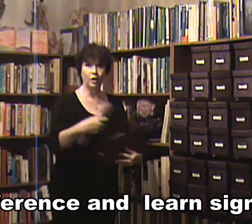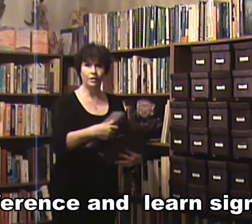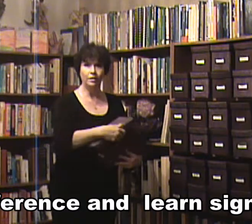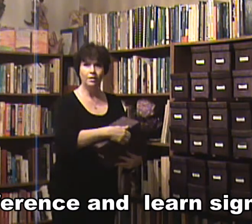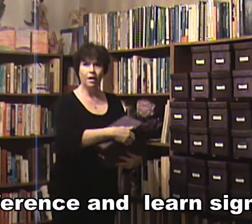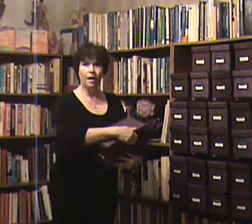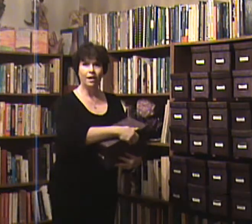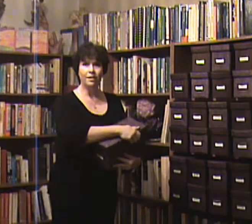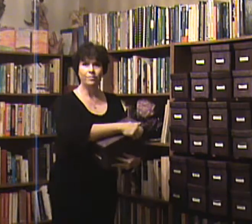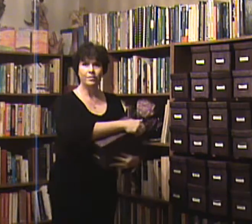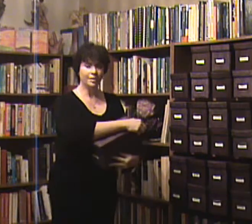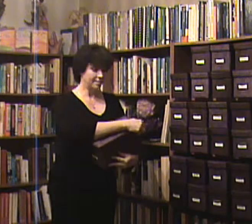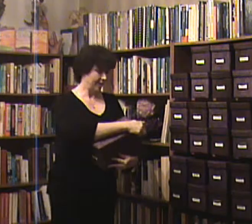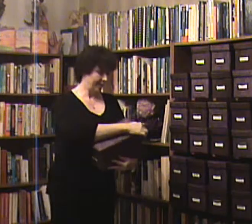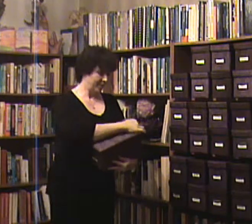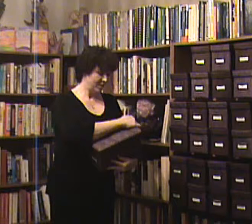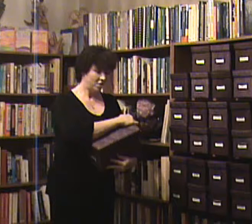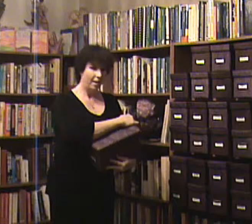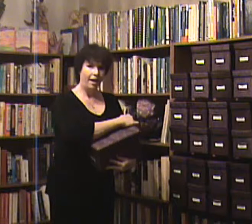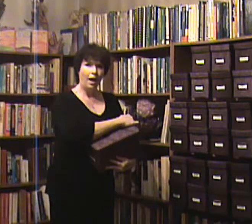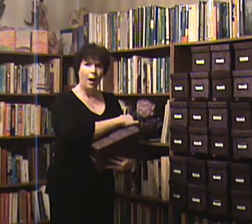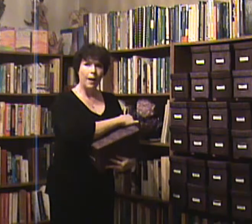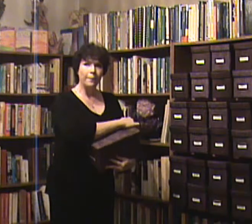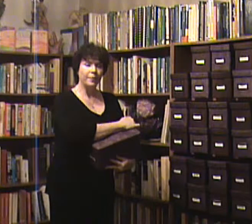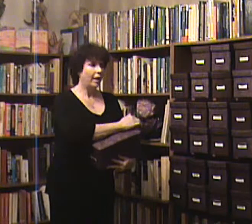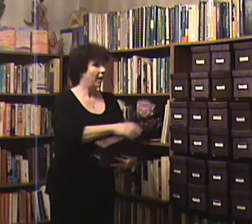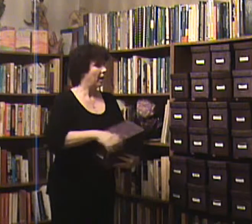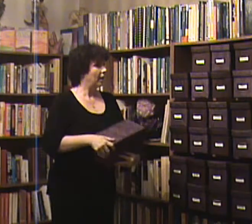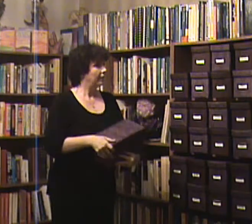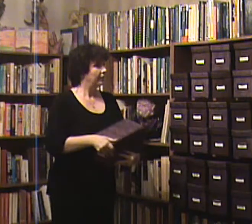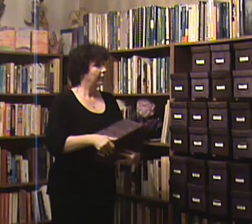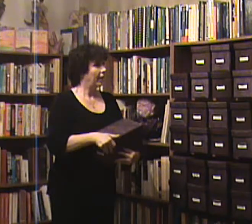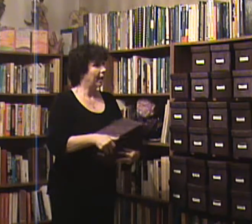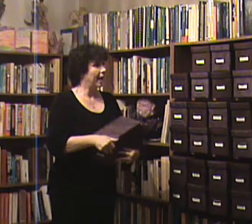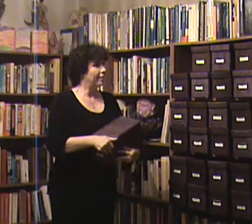learn the sign language. I have